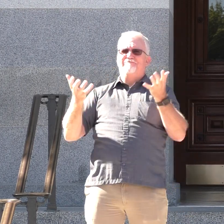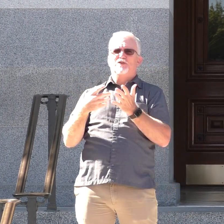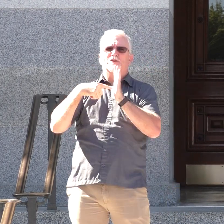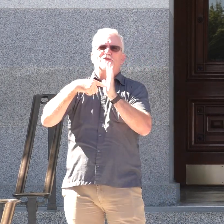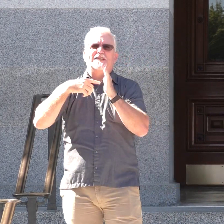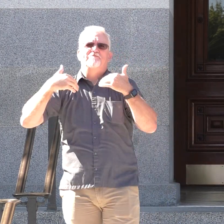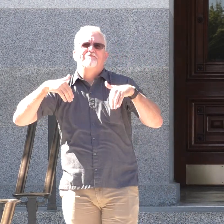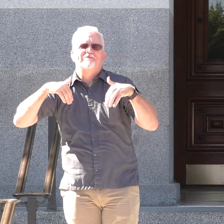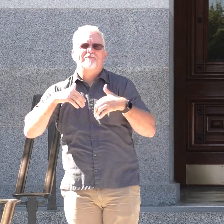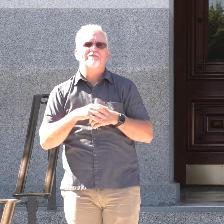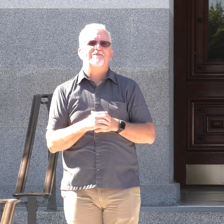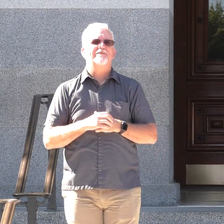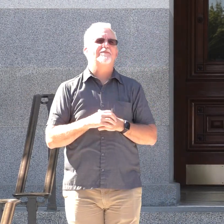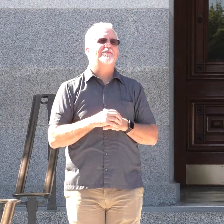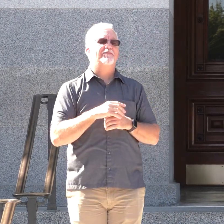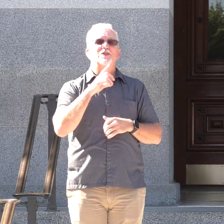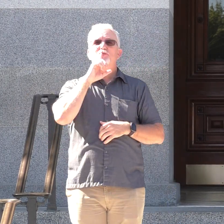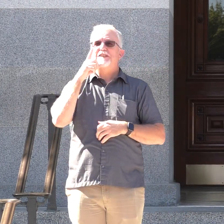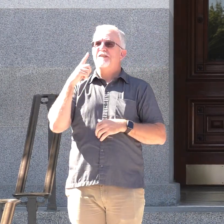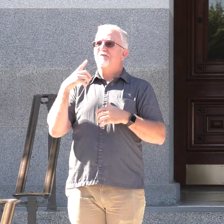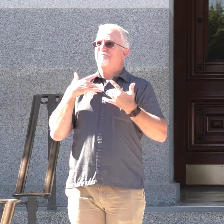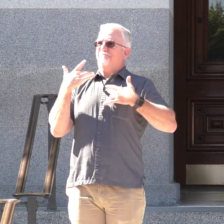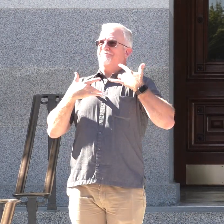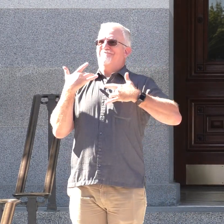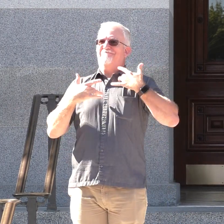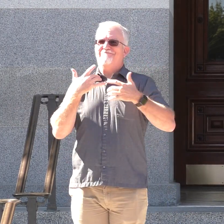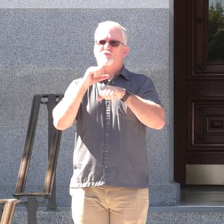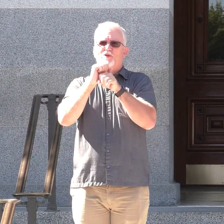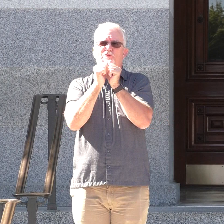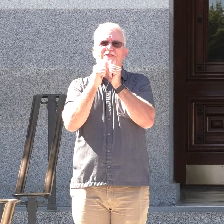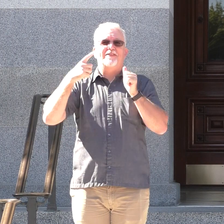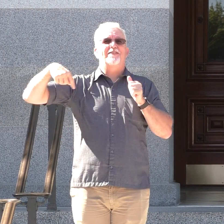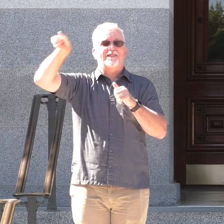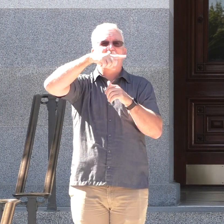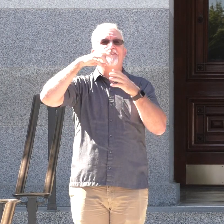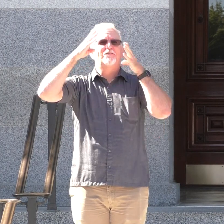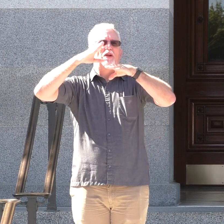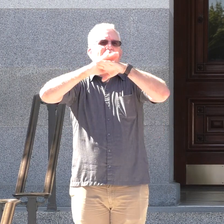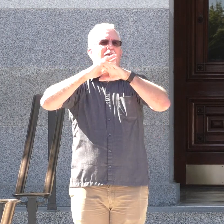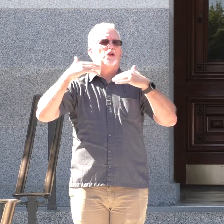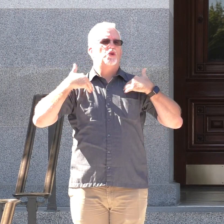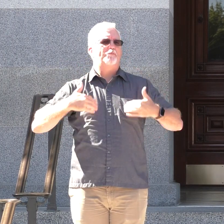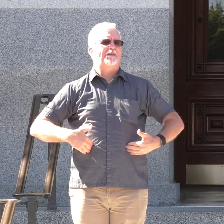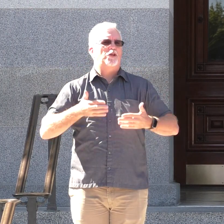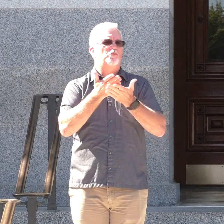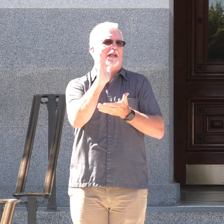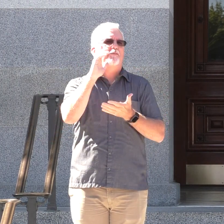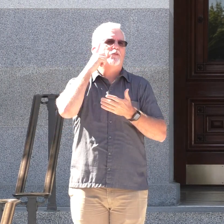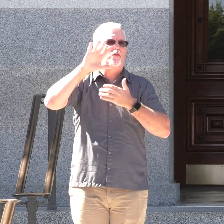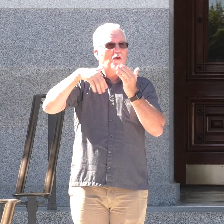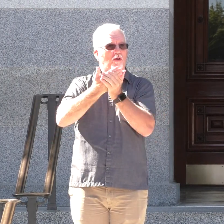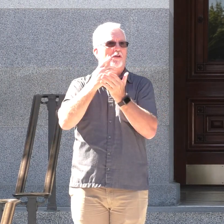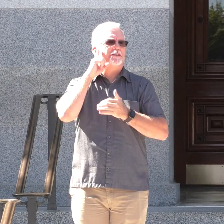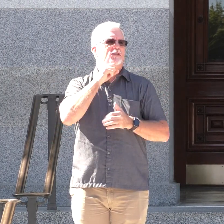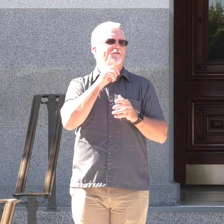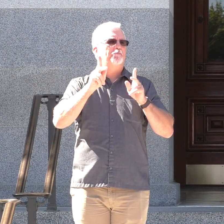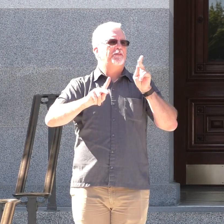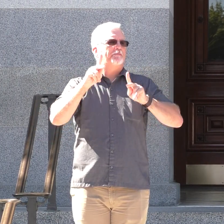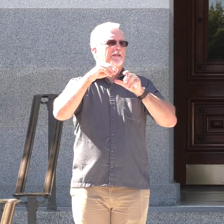There's just a representation from everywhere across the planet. It's very exciting to work with those folks on human rights for all